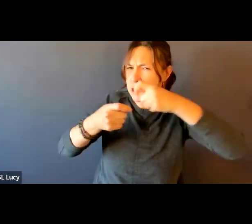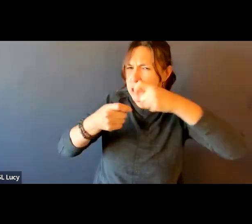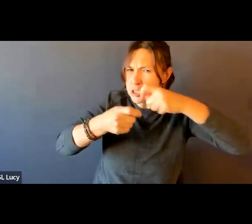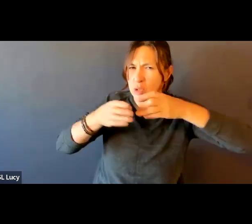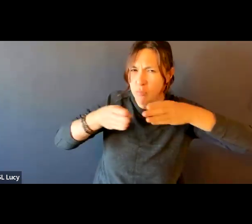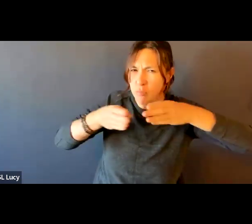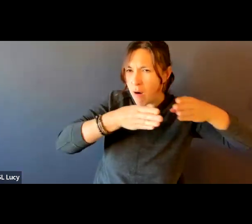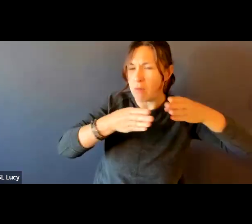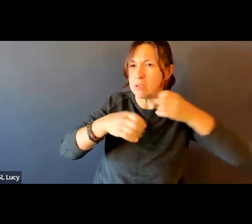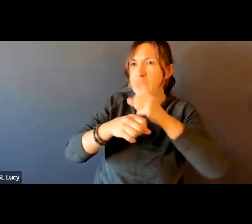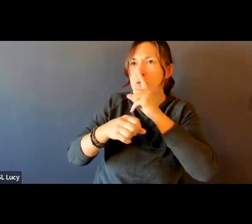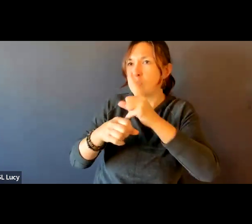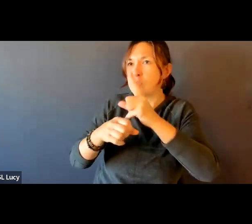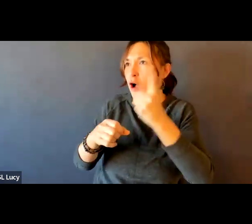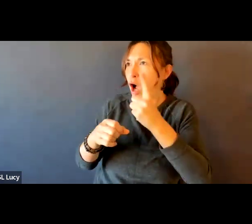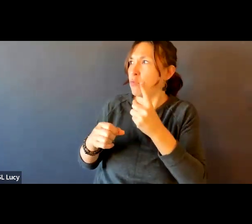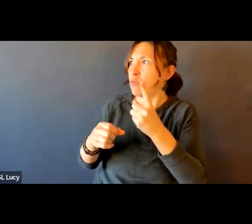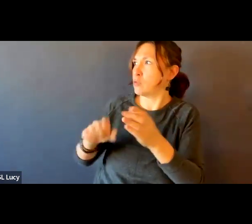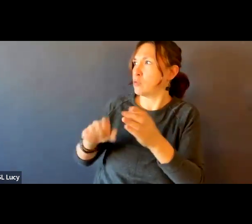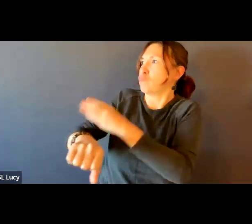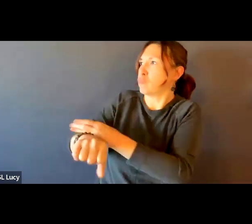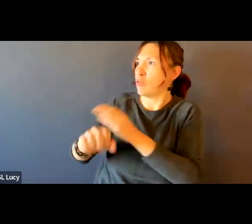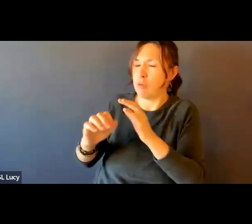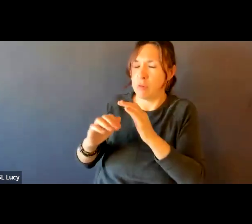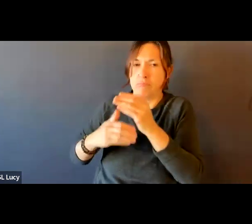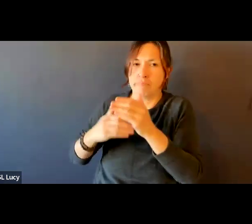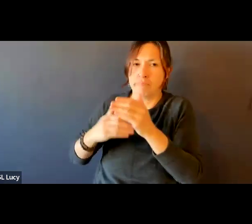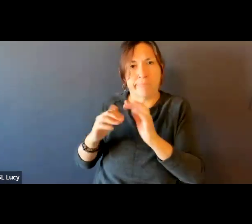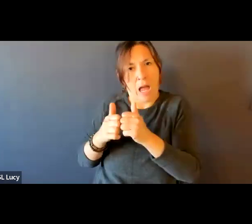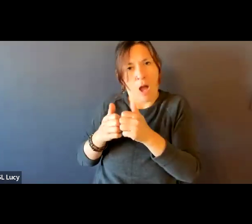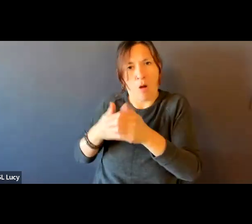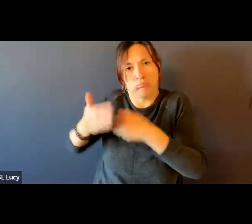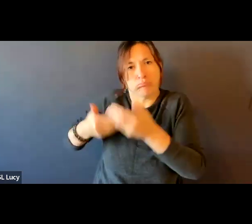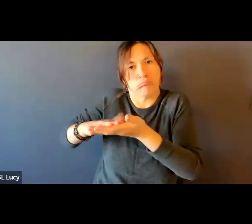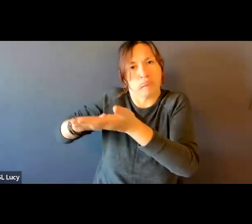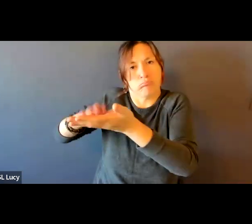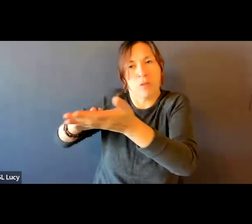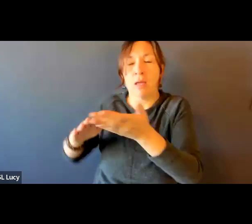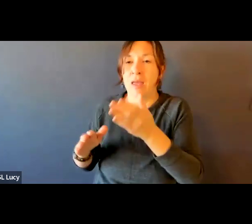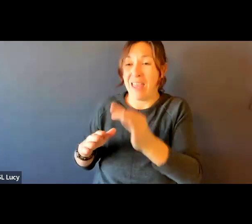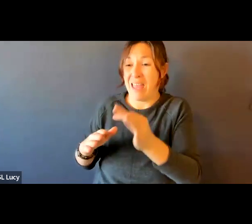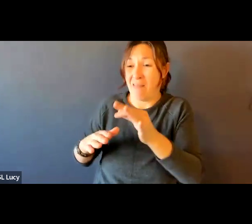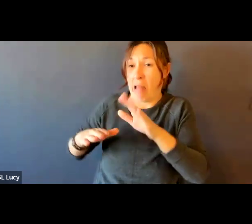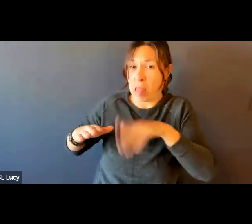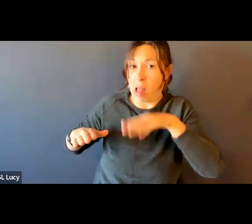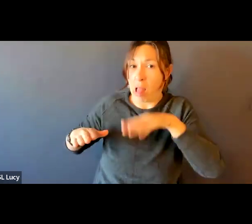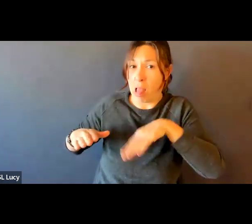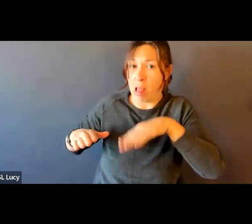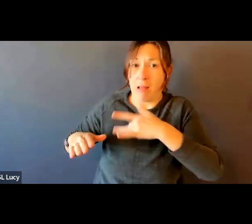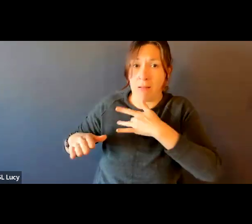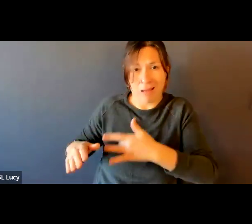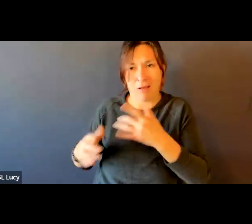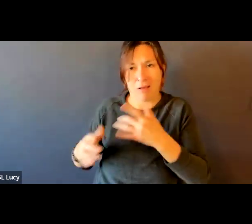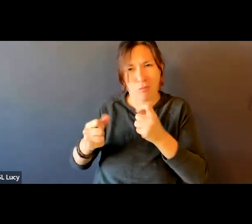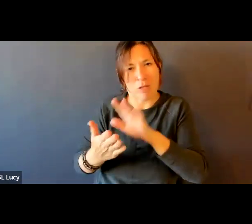operational efficiency and address consistently late buses. The recent Orange Line service suspension from